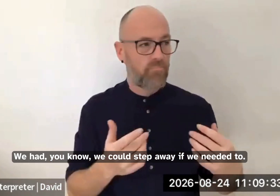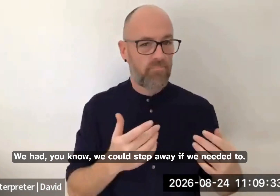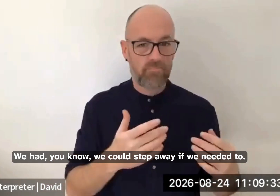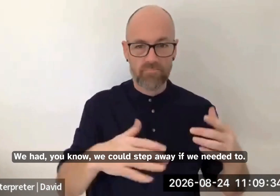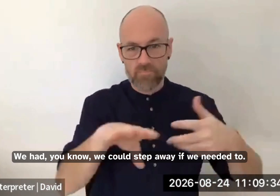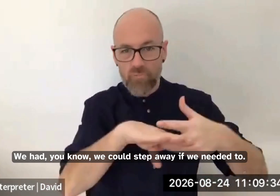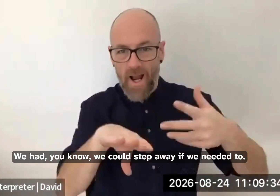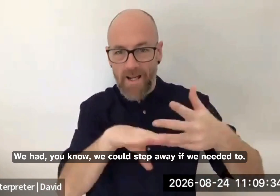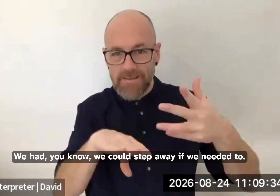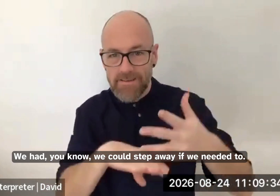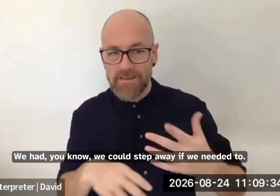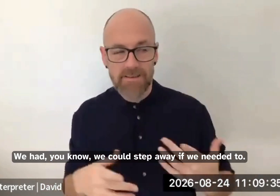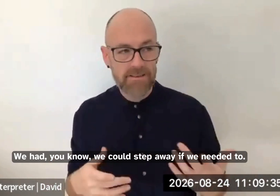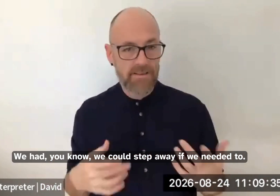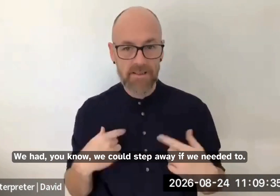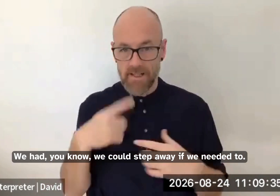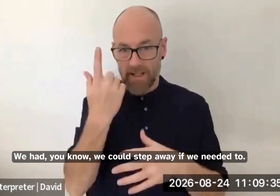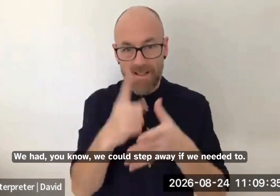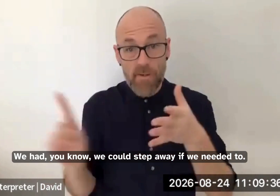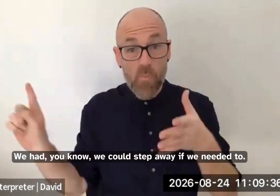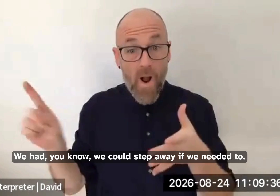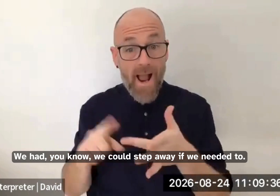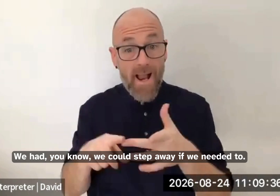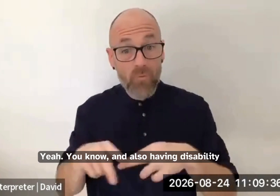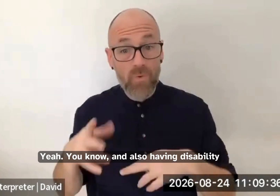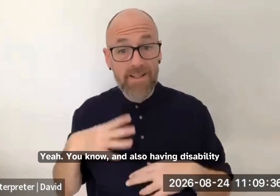had, we could step away if we needed to,